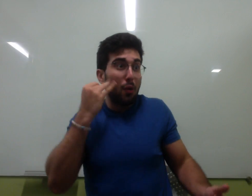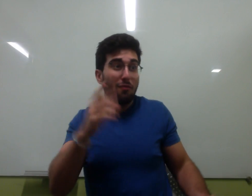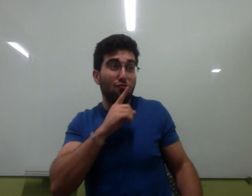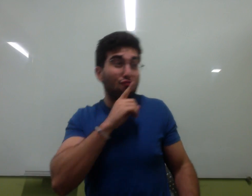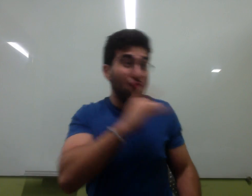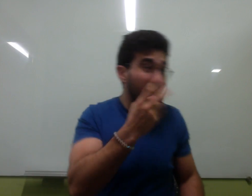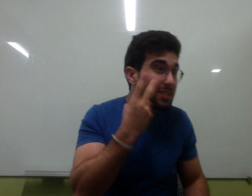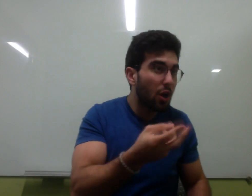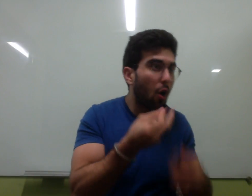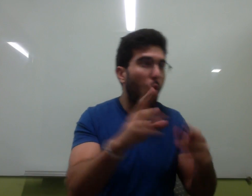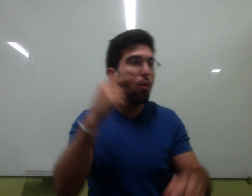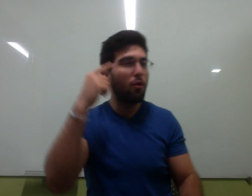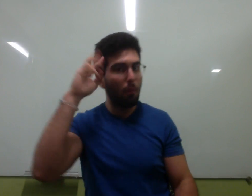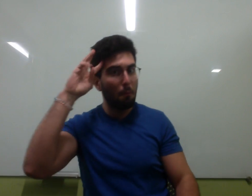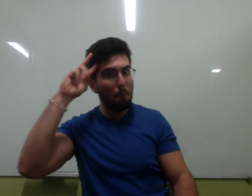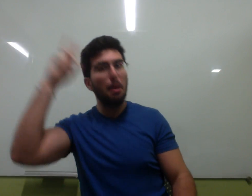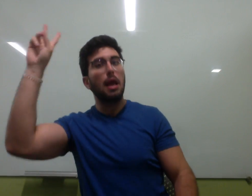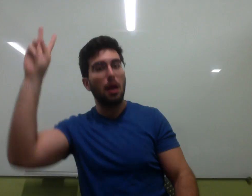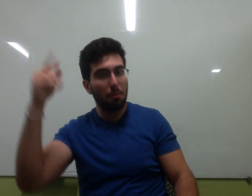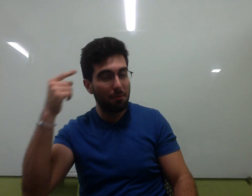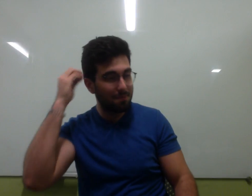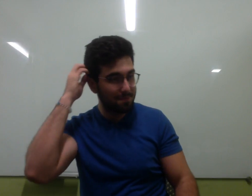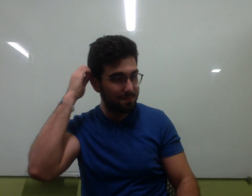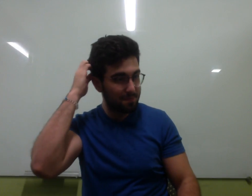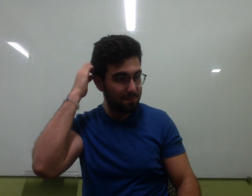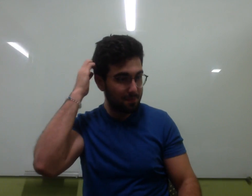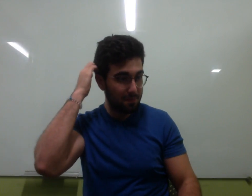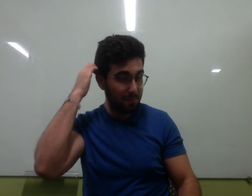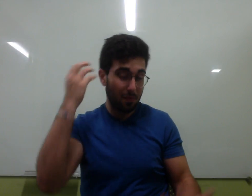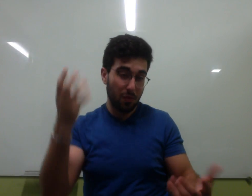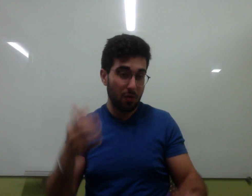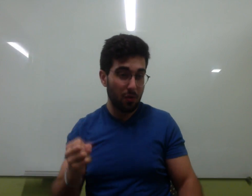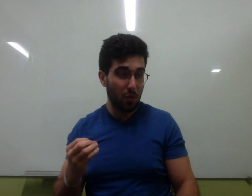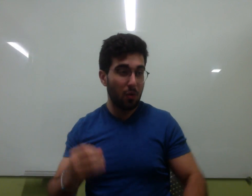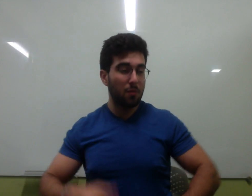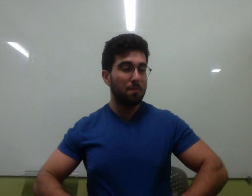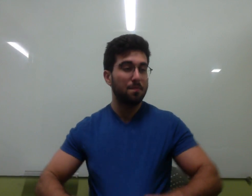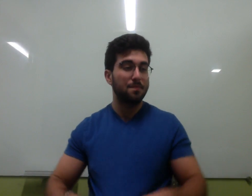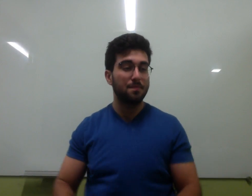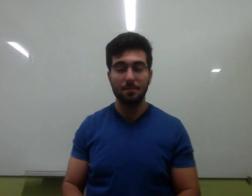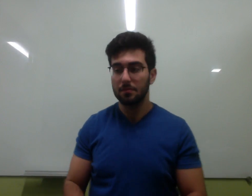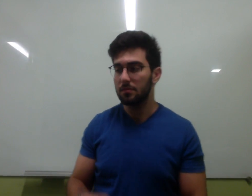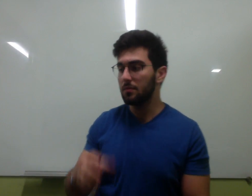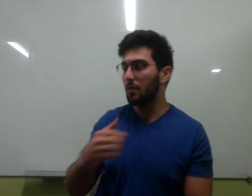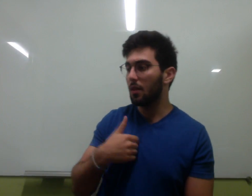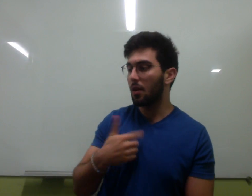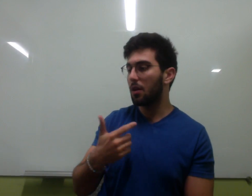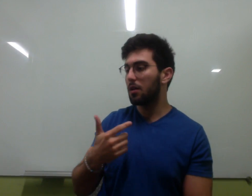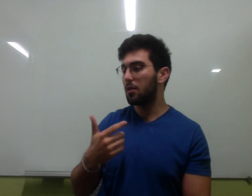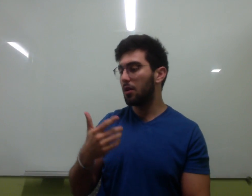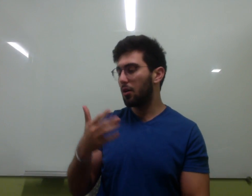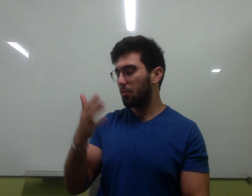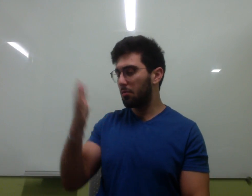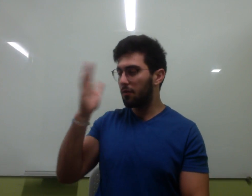my mind on zoos, but I have. I know you have. You're on record. But I went to the San Diego Zoo when we did a tour show there a couple of years